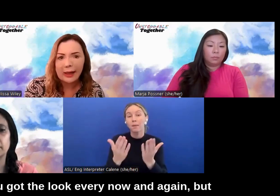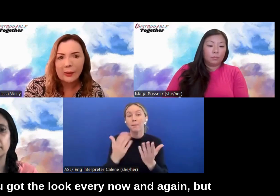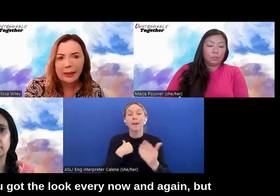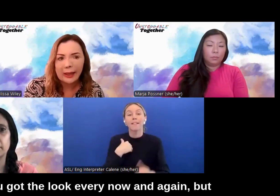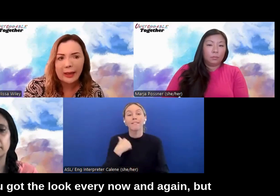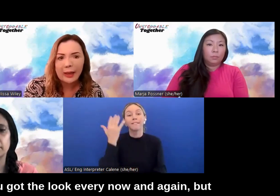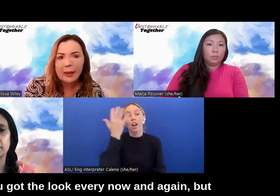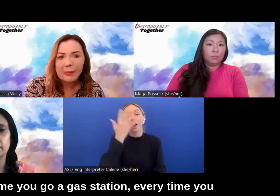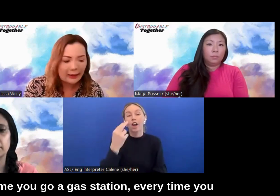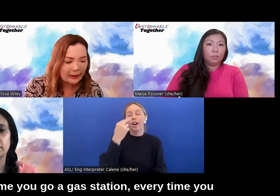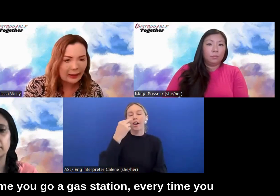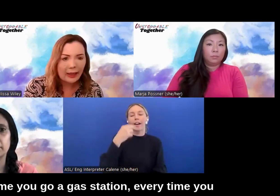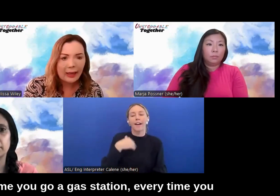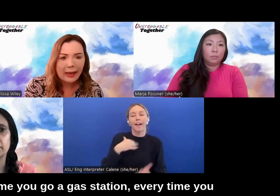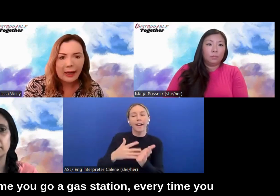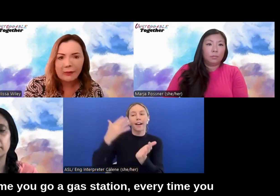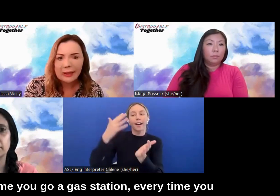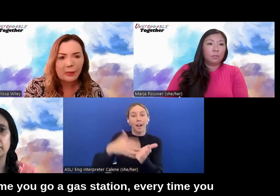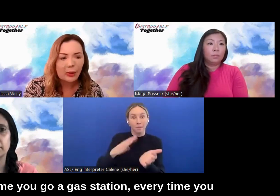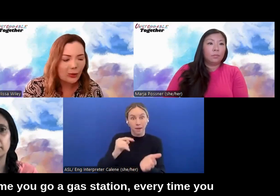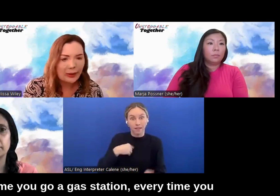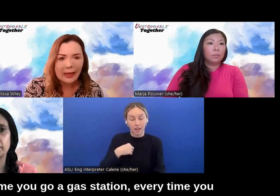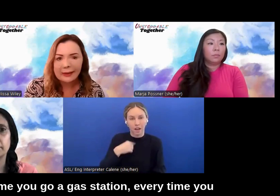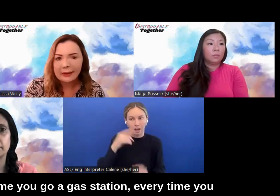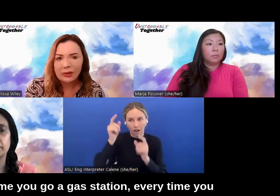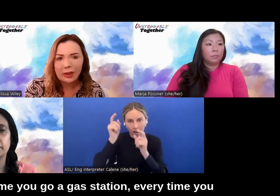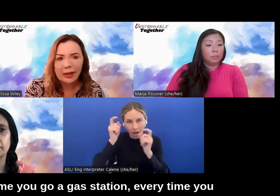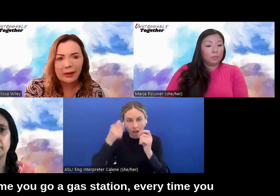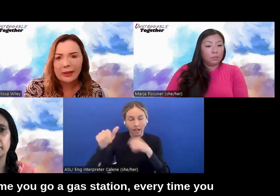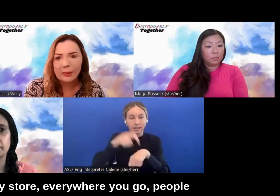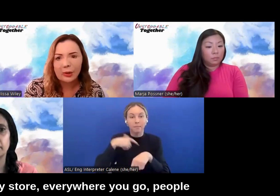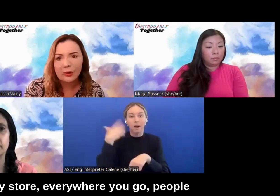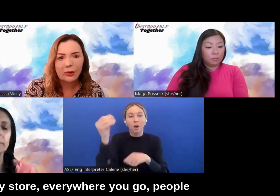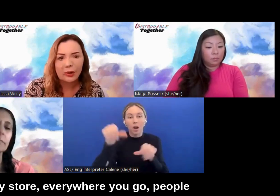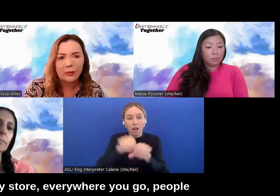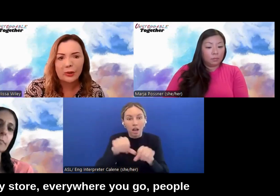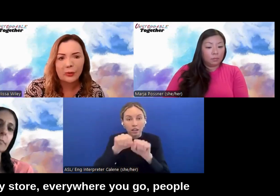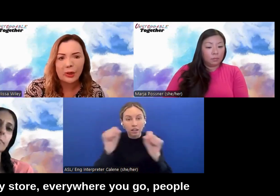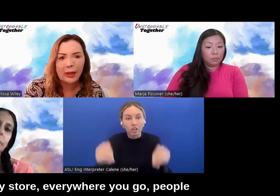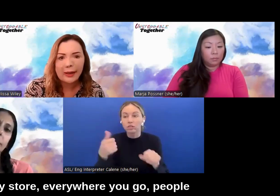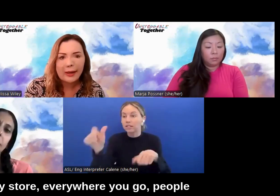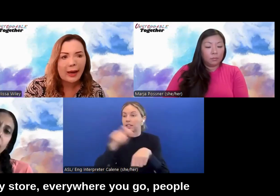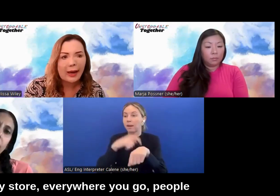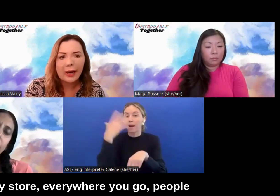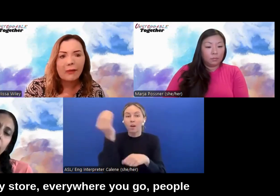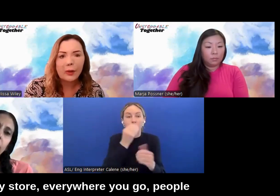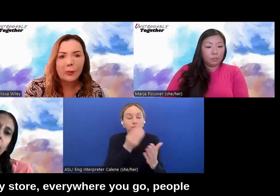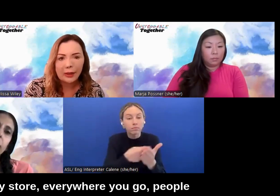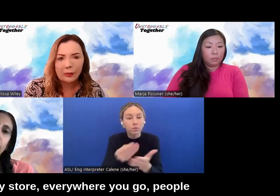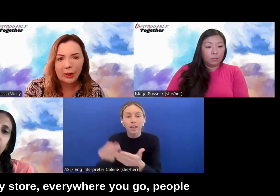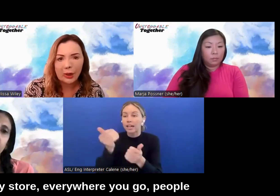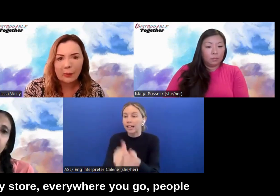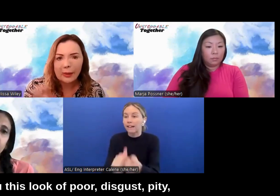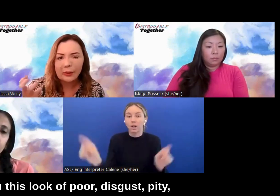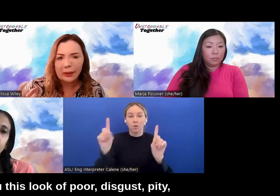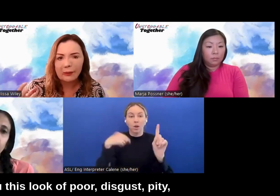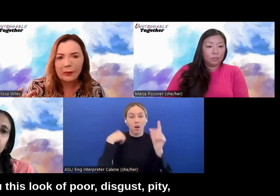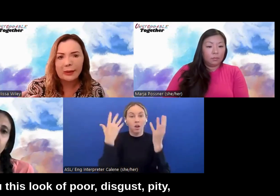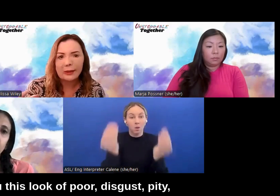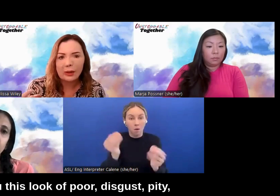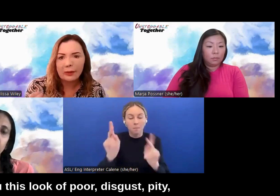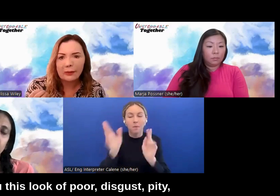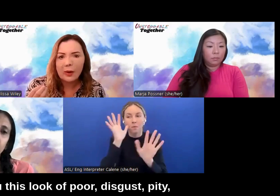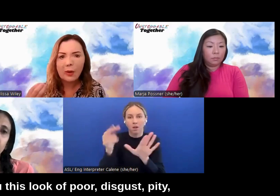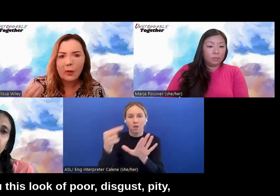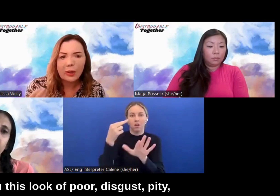every now and again, but to get it every time you go to a gas station, every time you go to a grocery store, everywhere you go, people give you